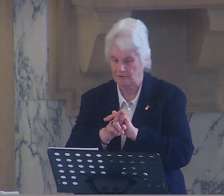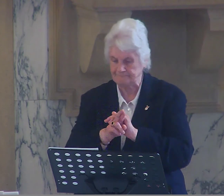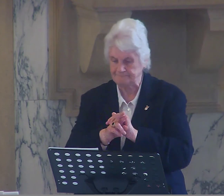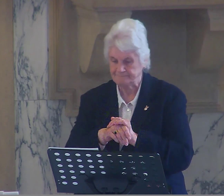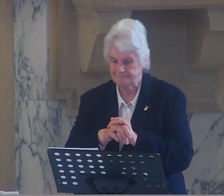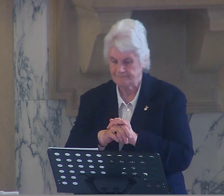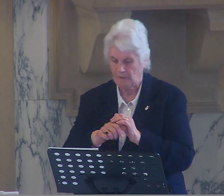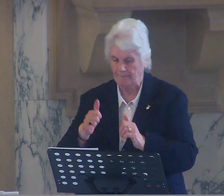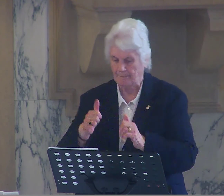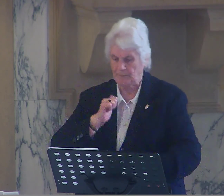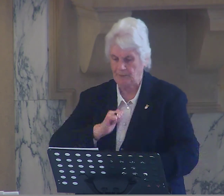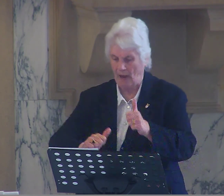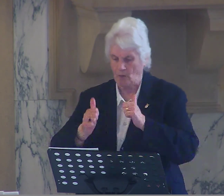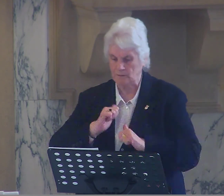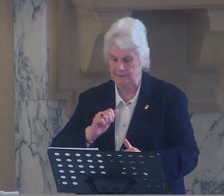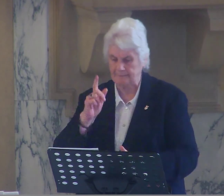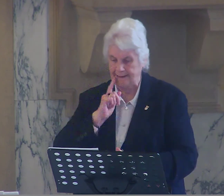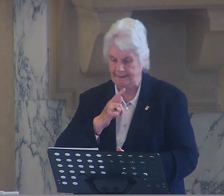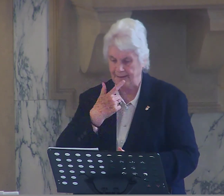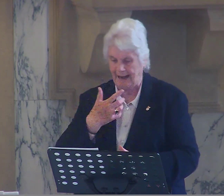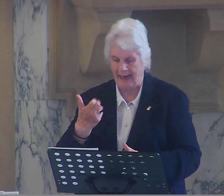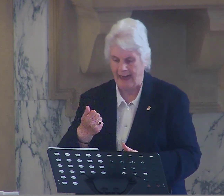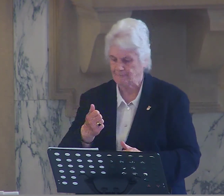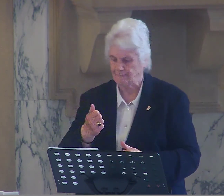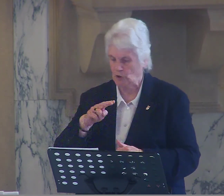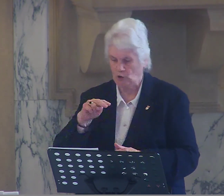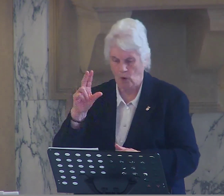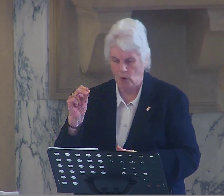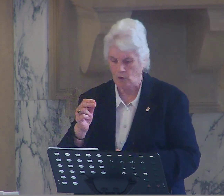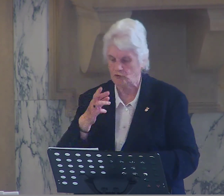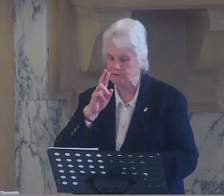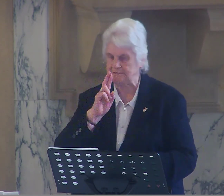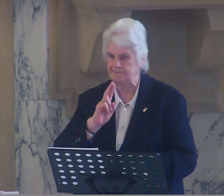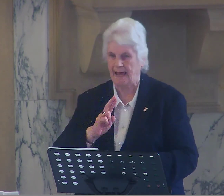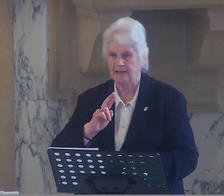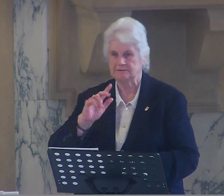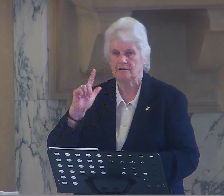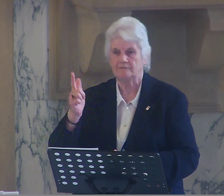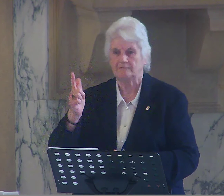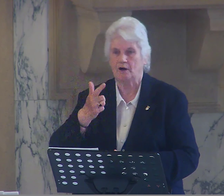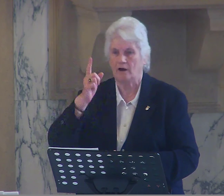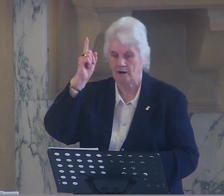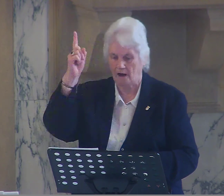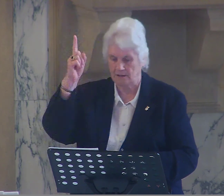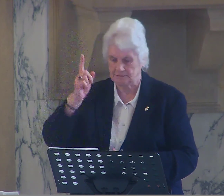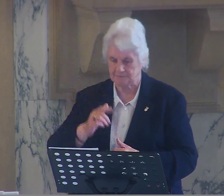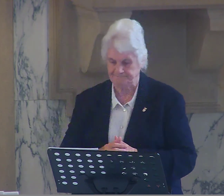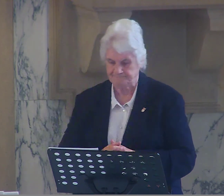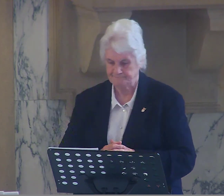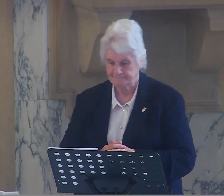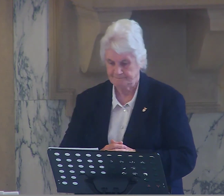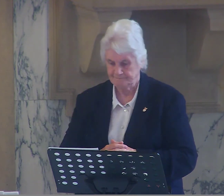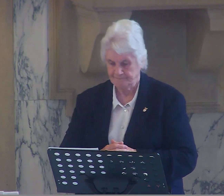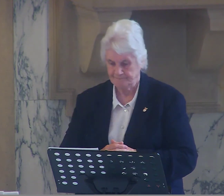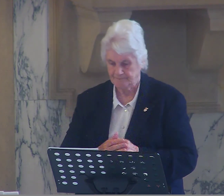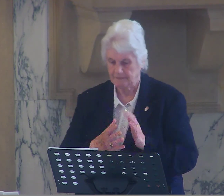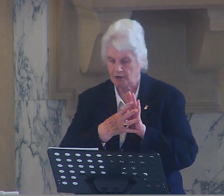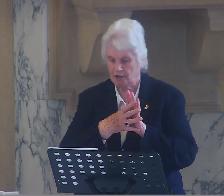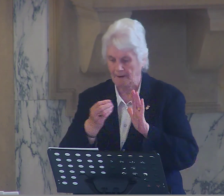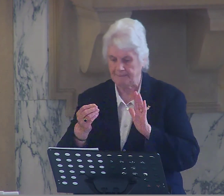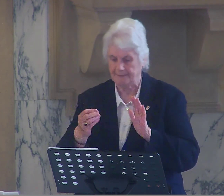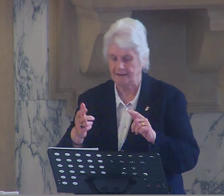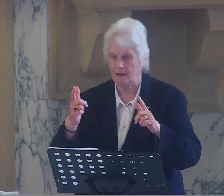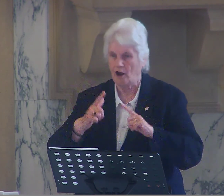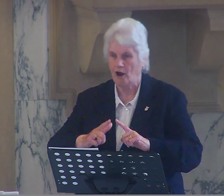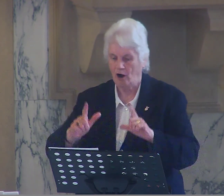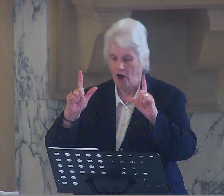O God, hear my prayer. Proud people have no respect for God.